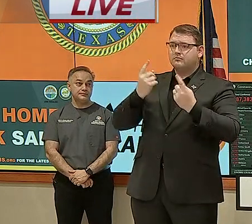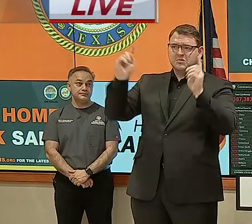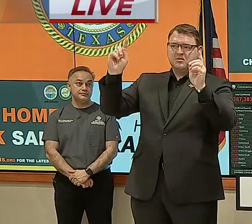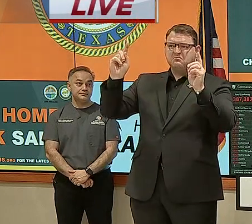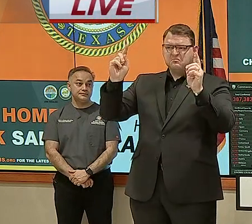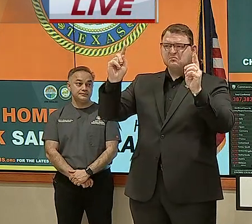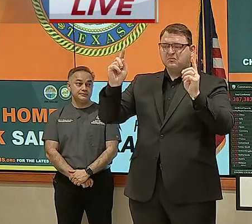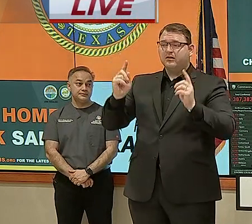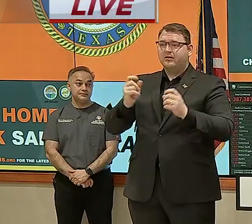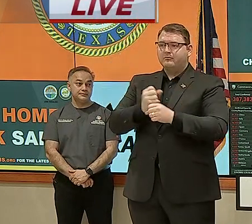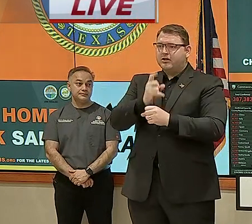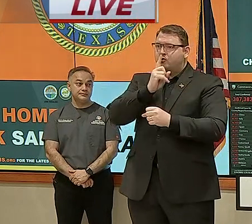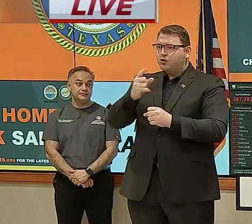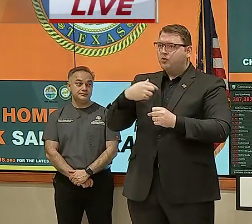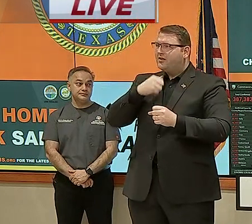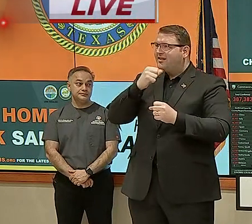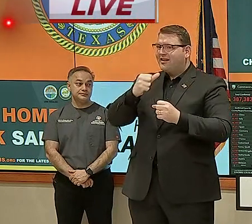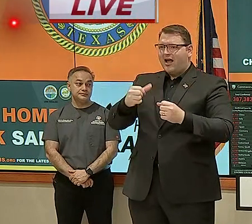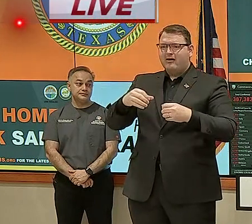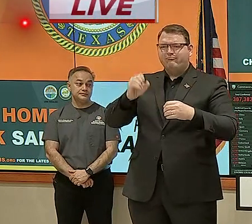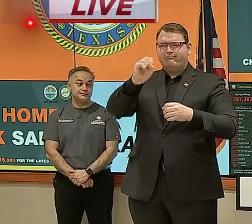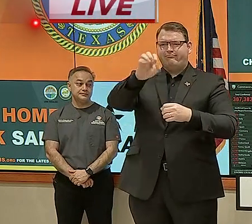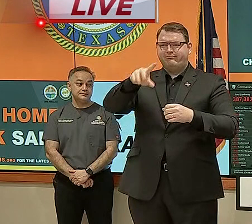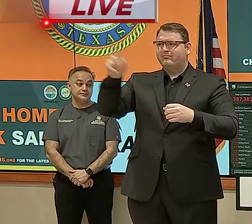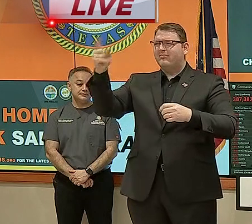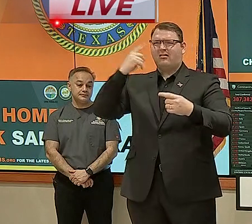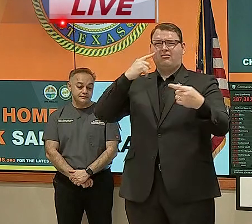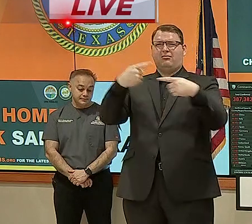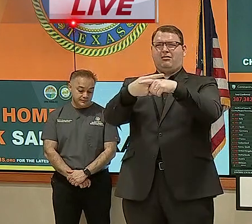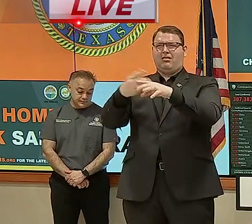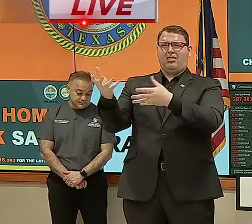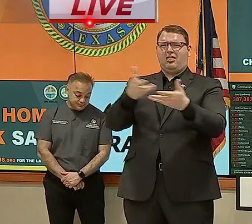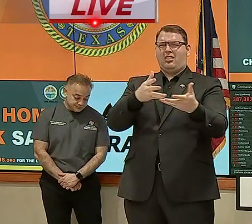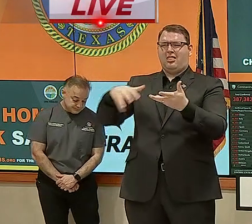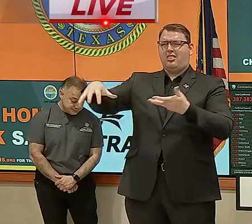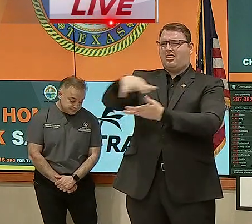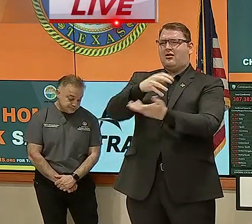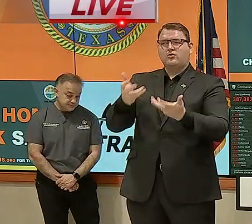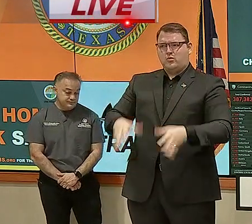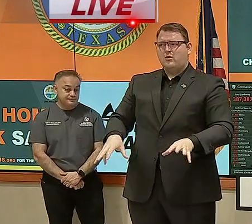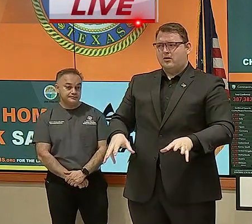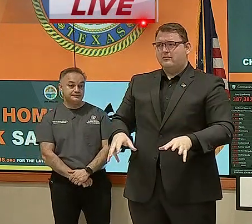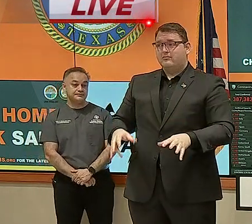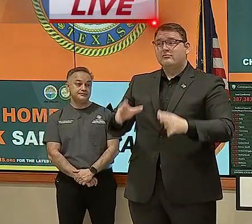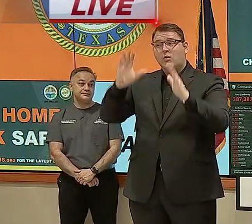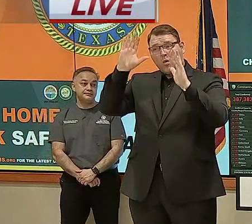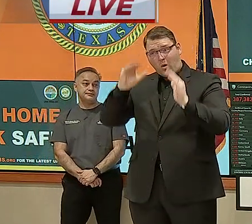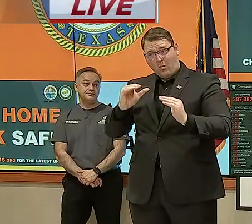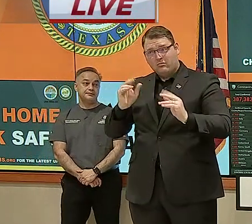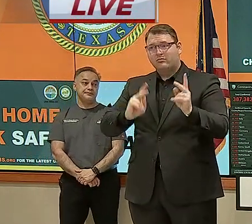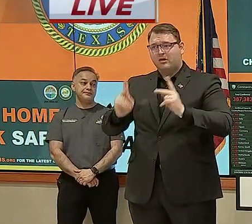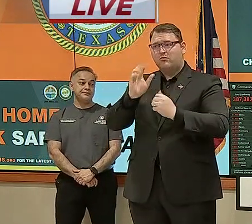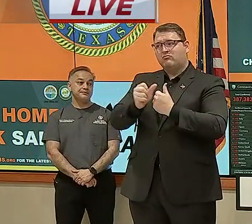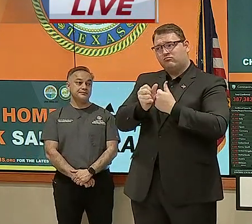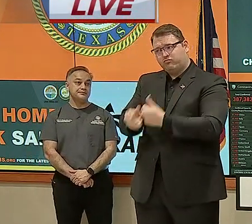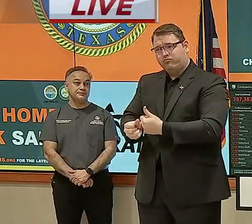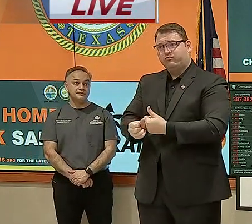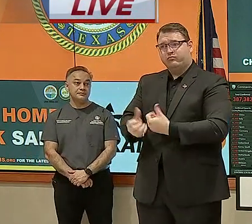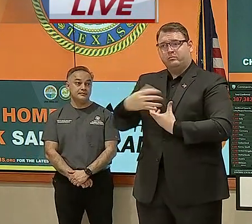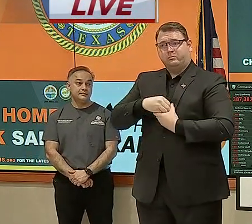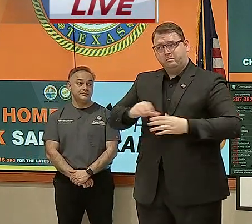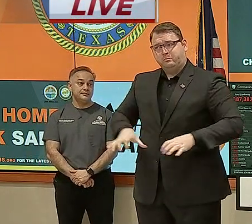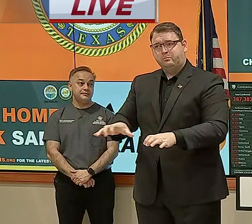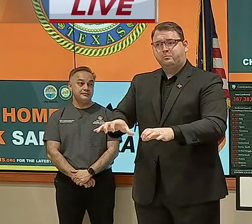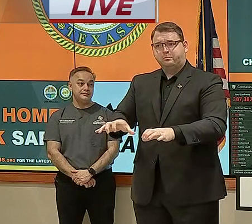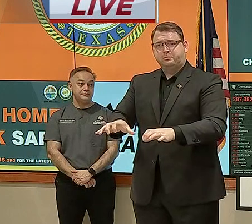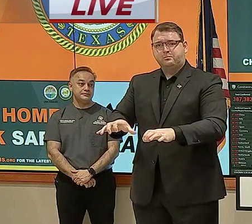We hope and trust people will comply, but we will be ready to enforce this order.